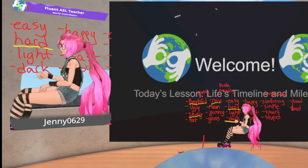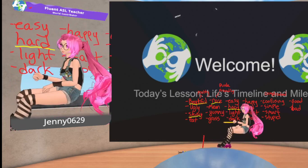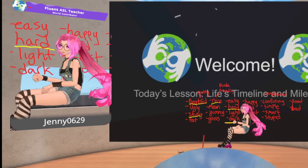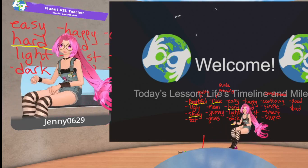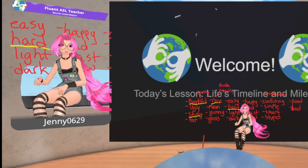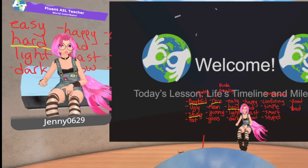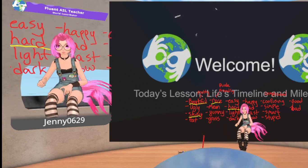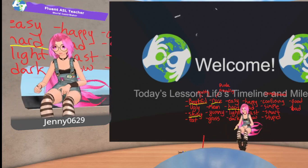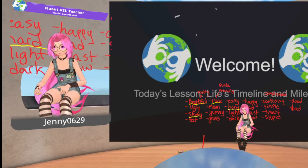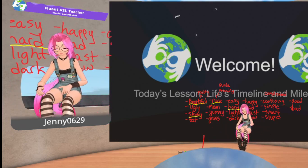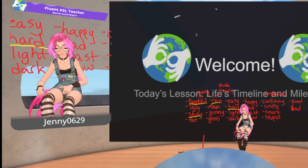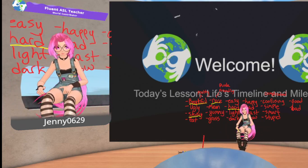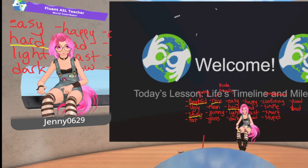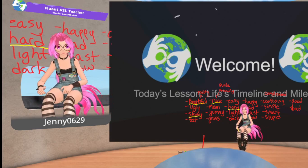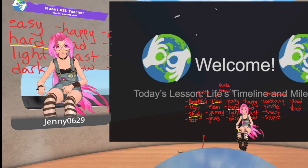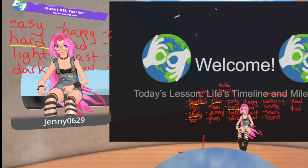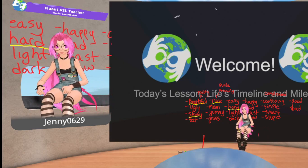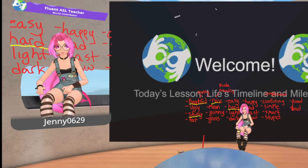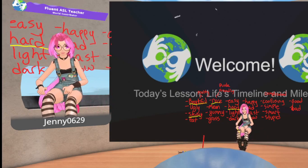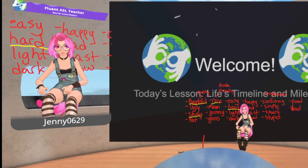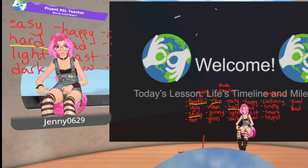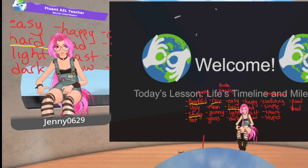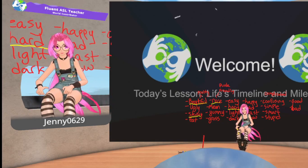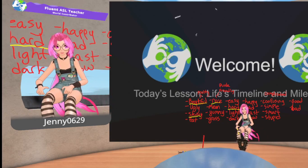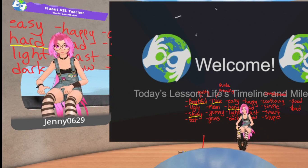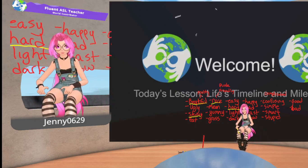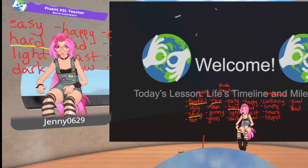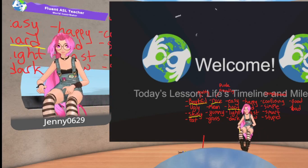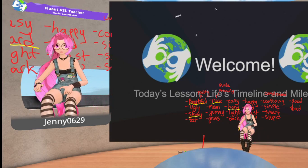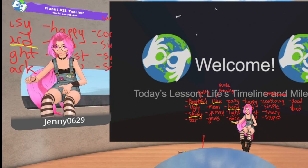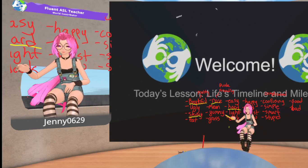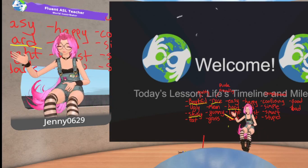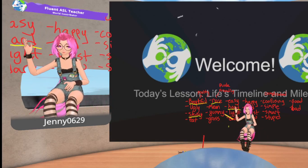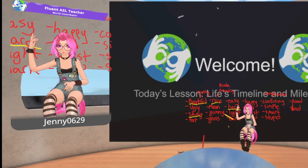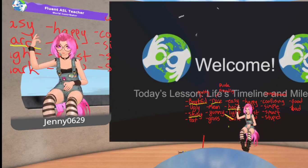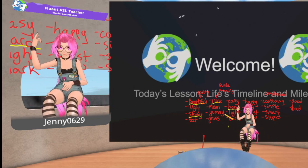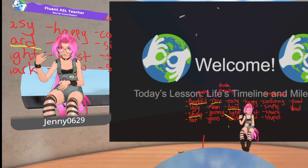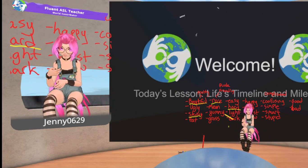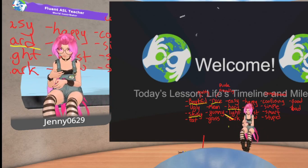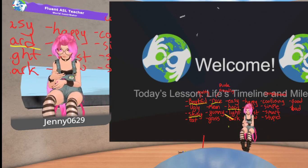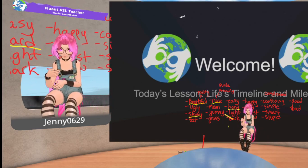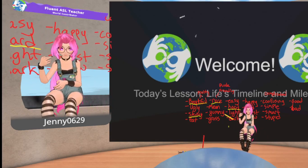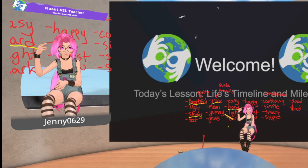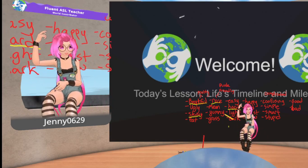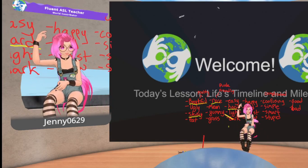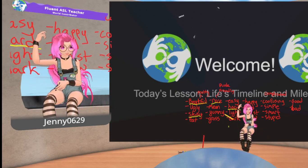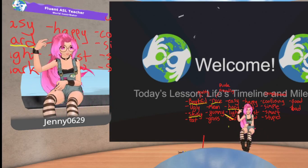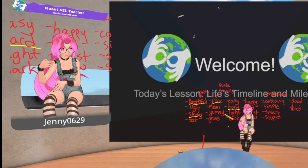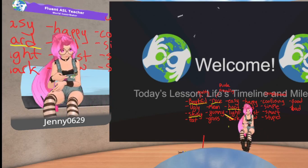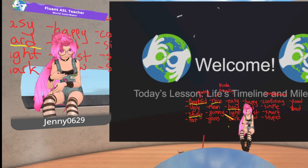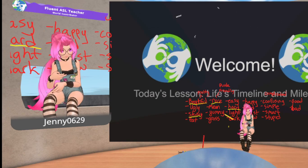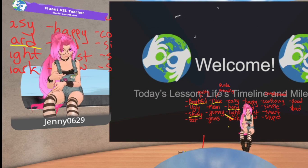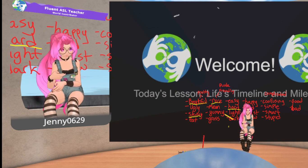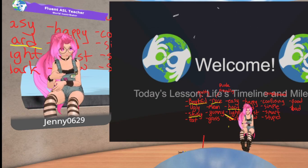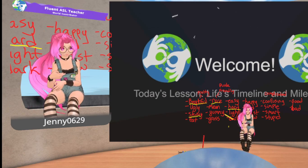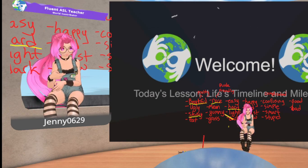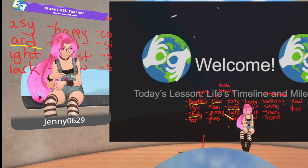is difficult. This is hard. This is difficult. Yes. hard or difficult?